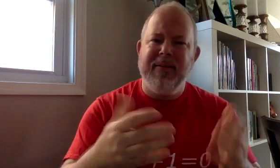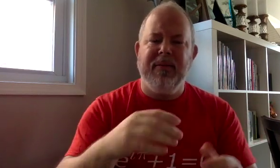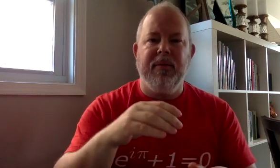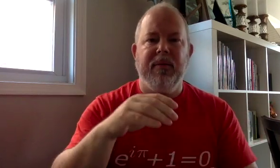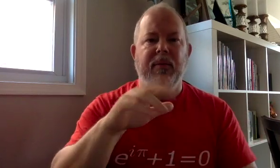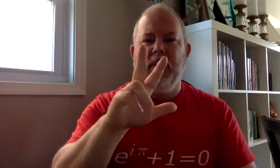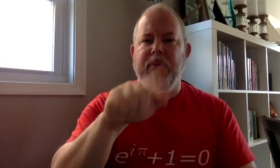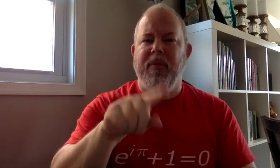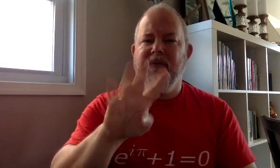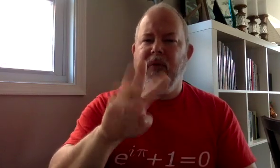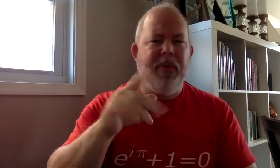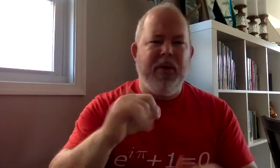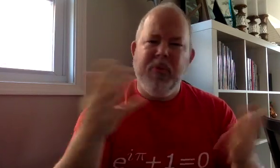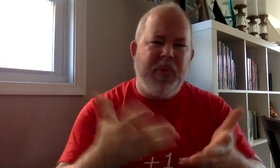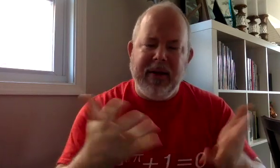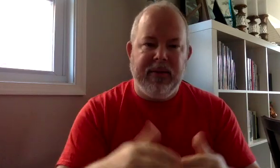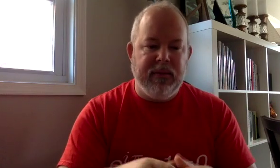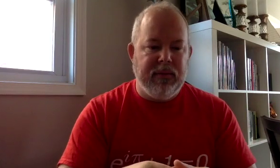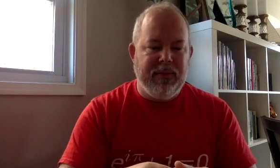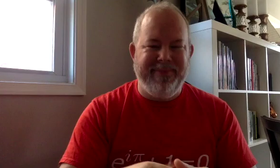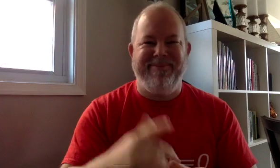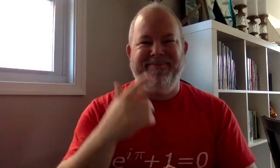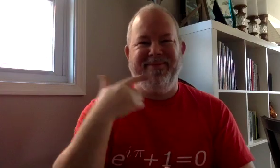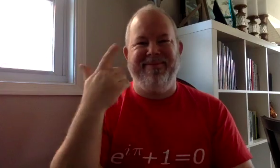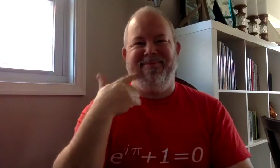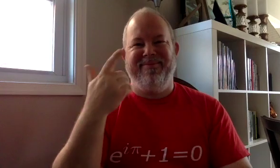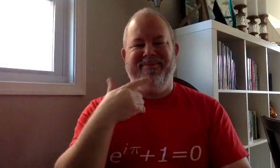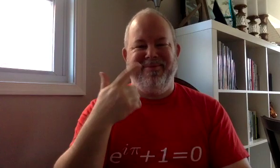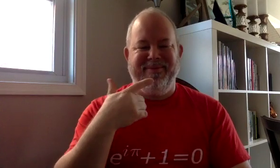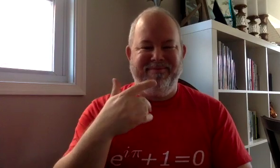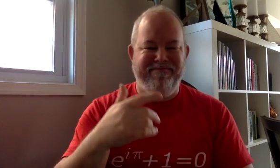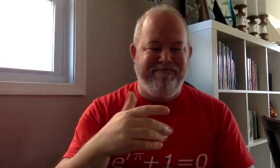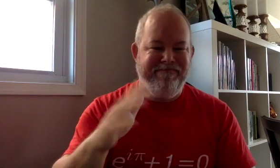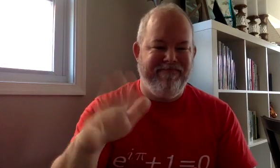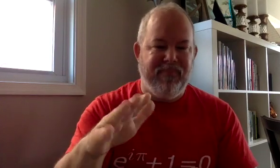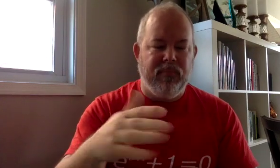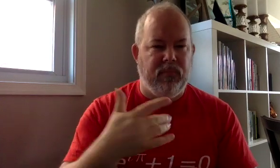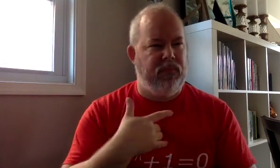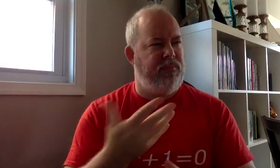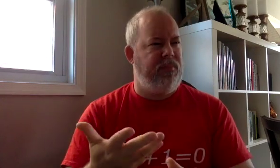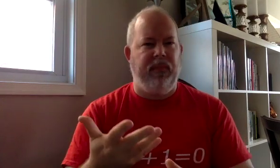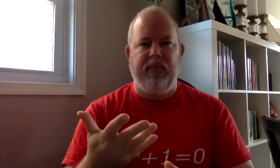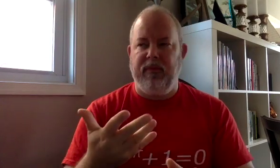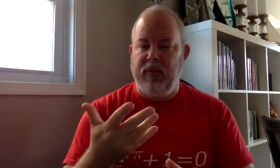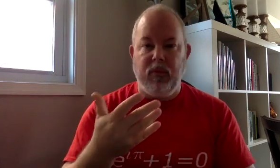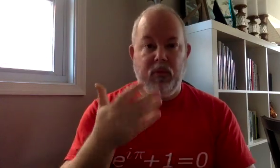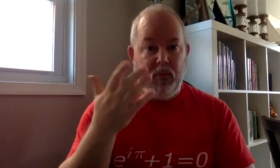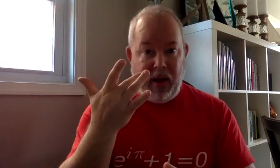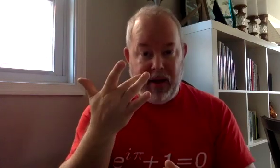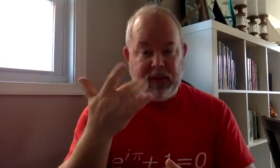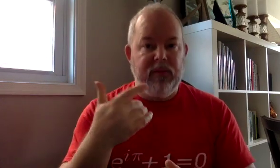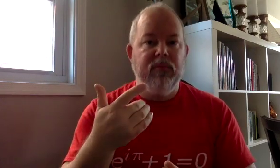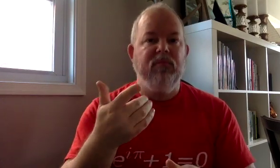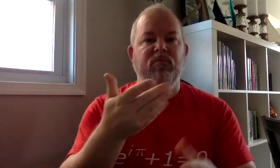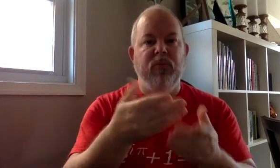dogs and cats, and it was a miracle. Okay. We don't know, we are sisters.